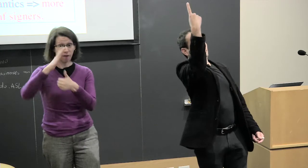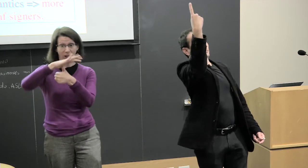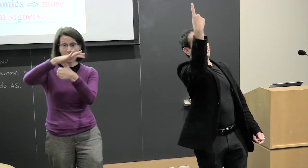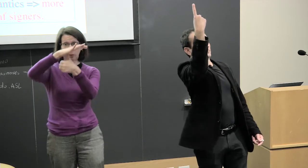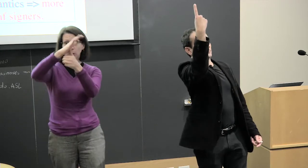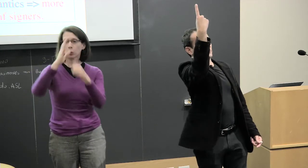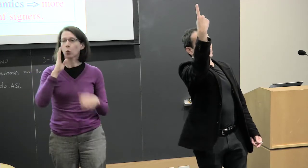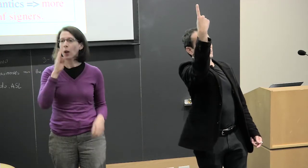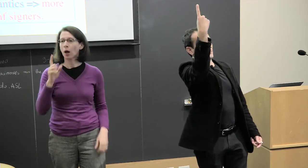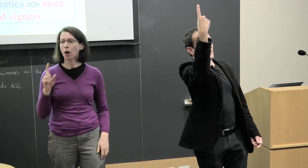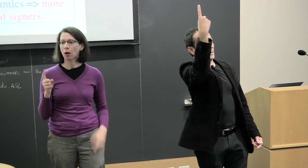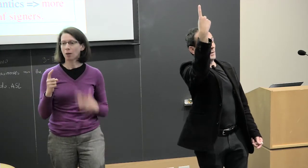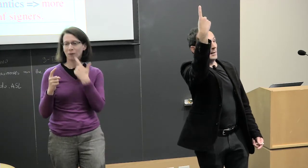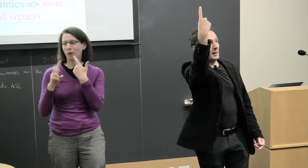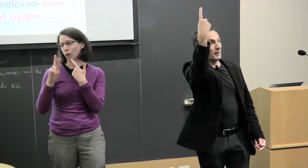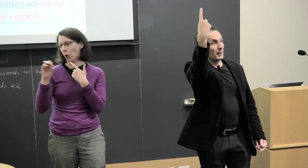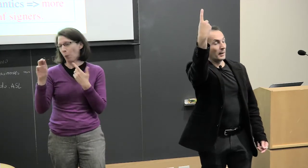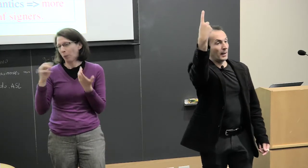boom.